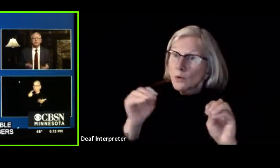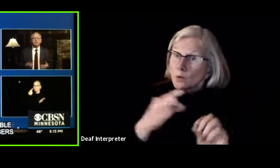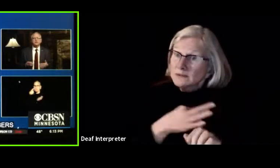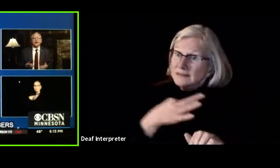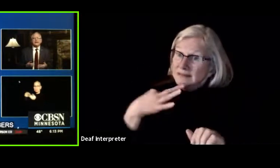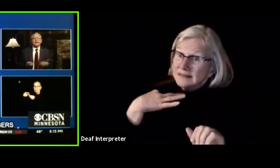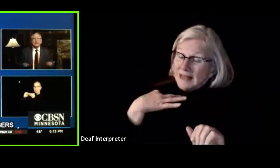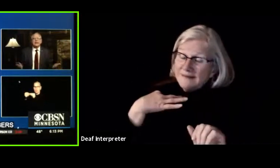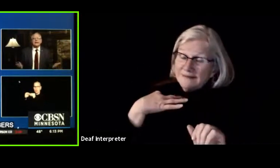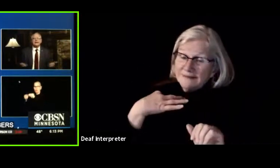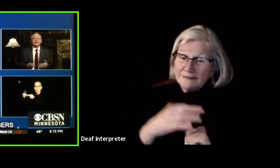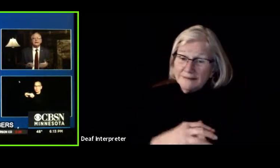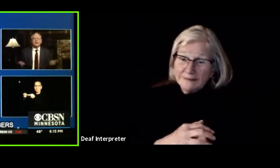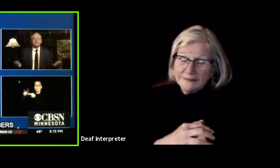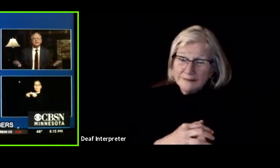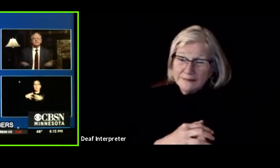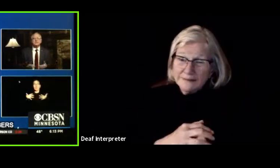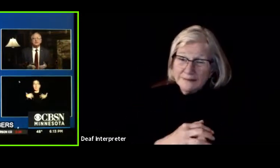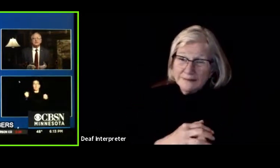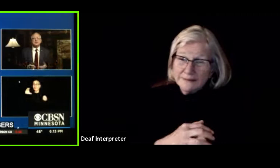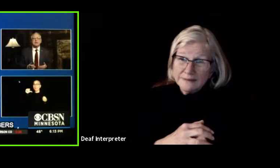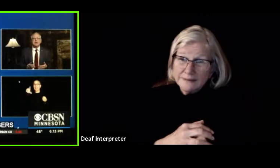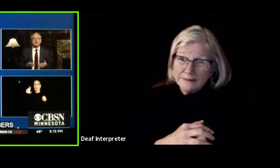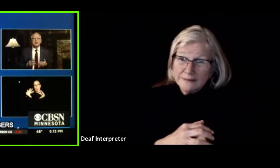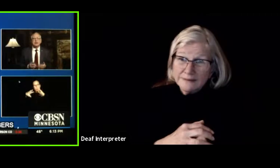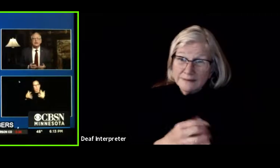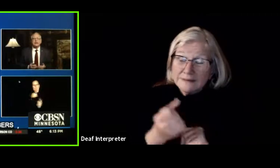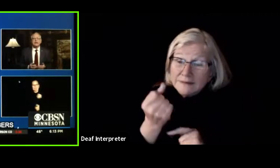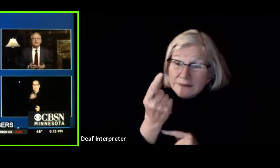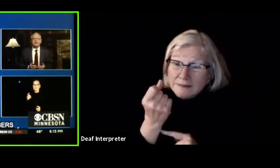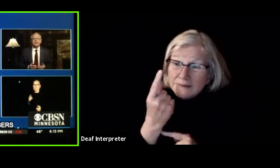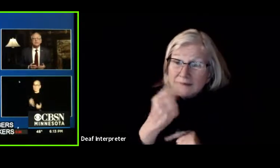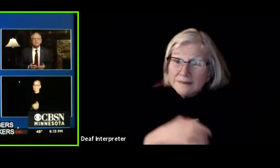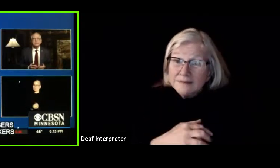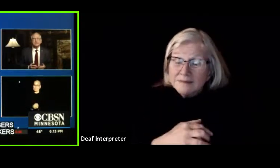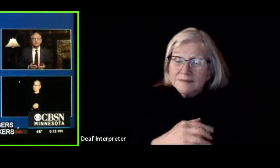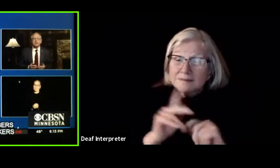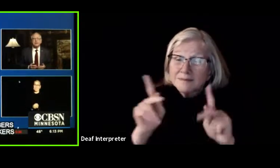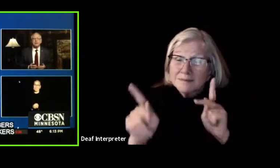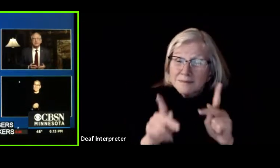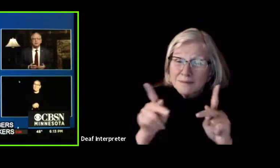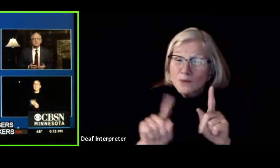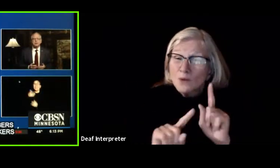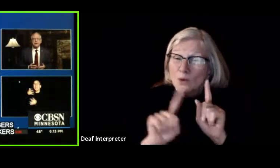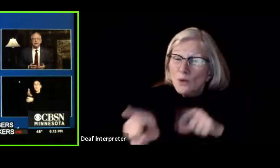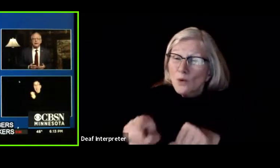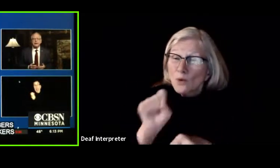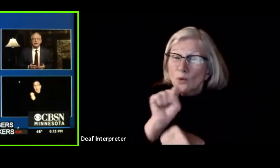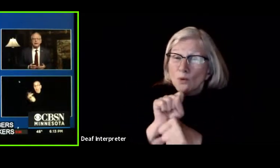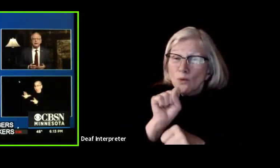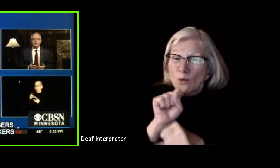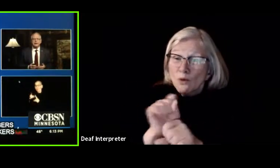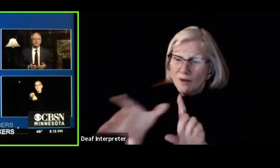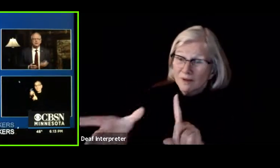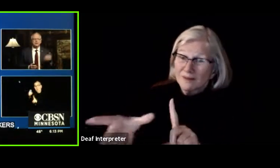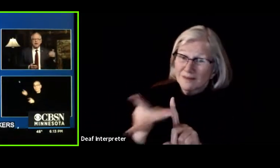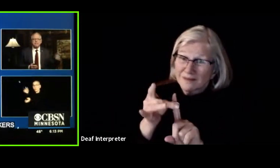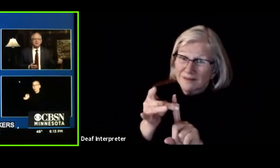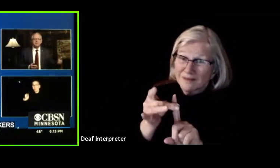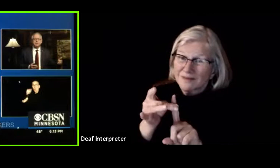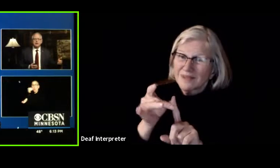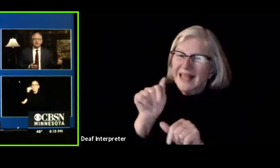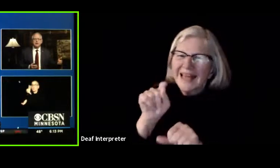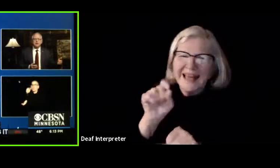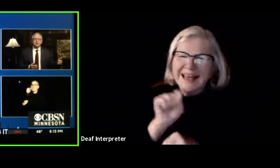healthcare workers are not getting it in the facilities. They're getting it in the community by community spread. Either they stopped